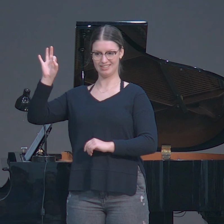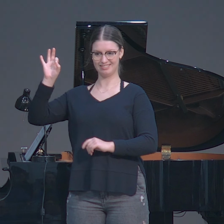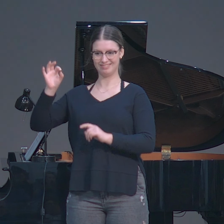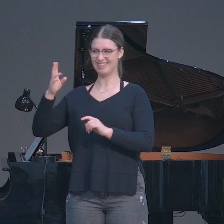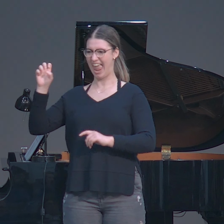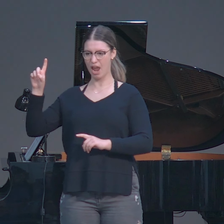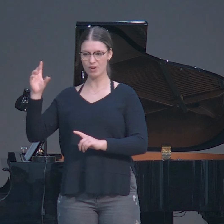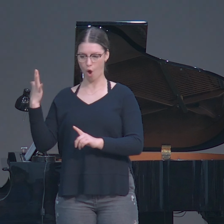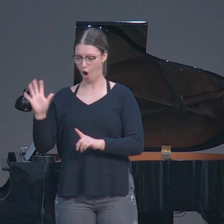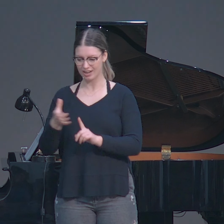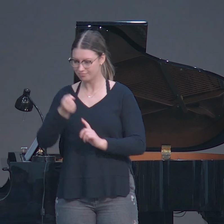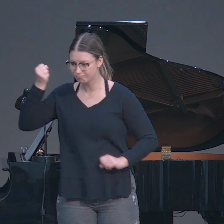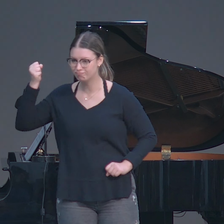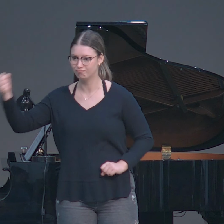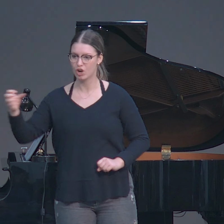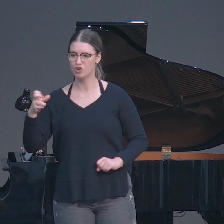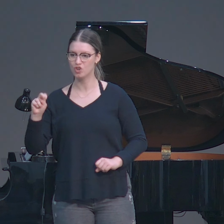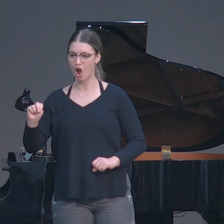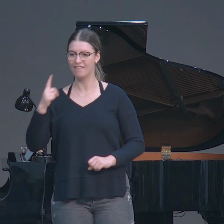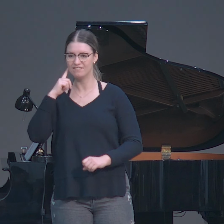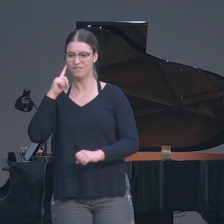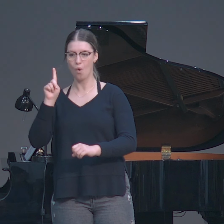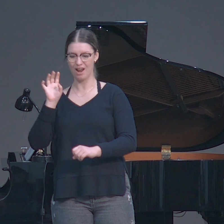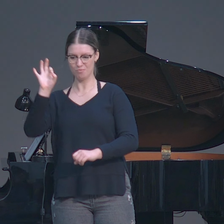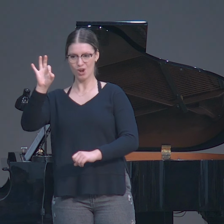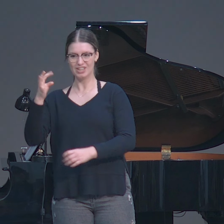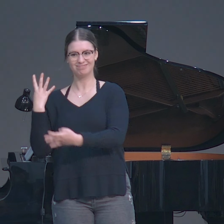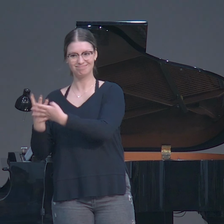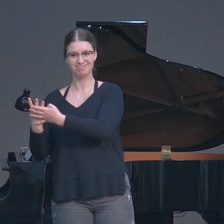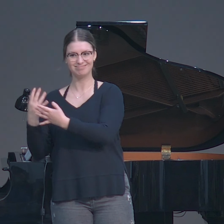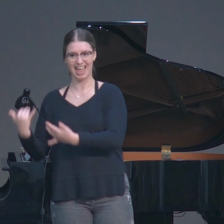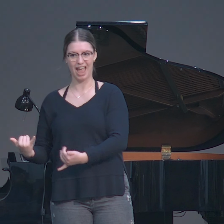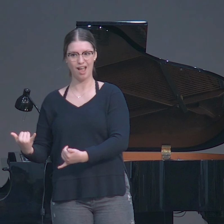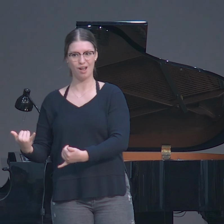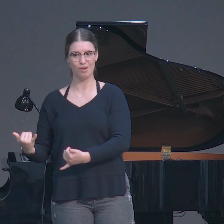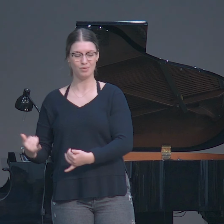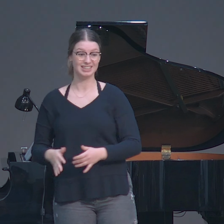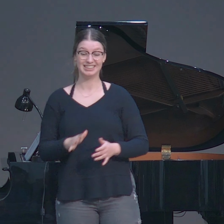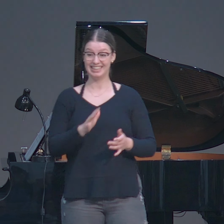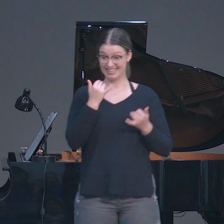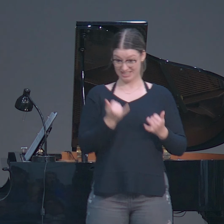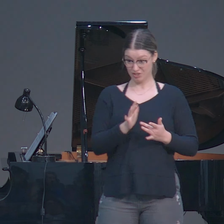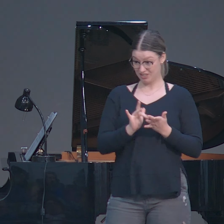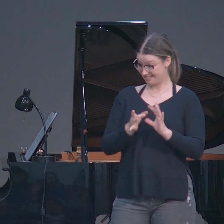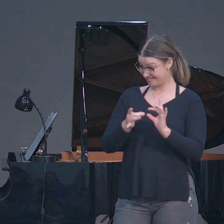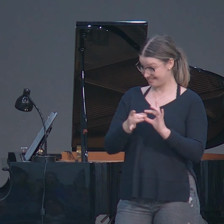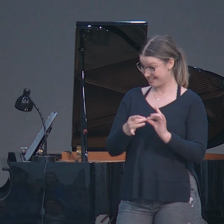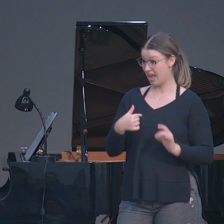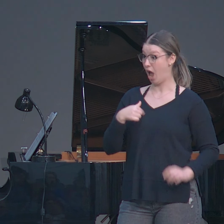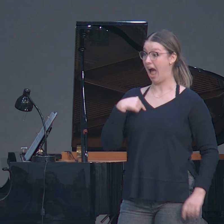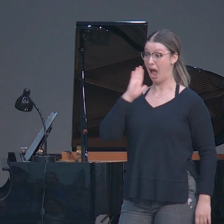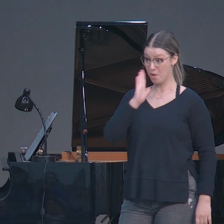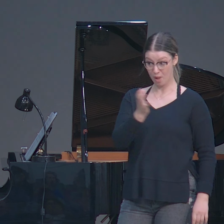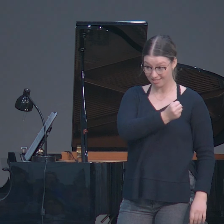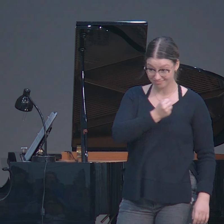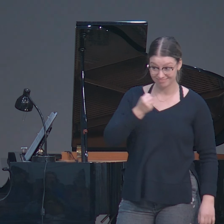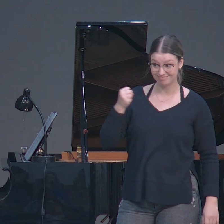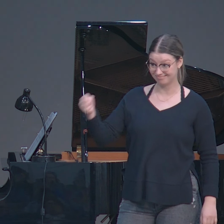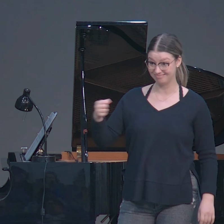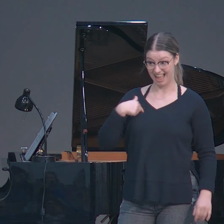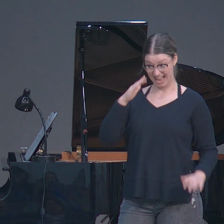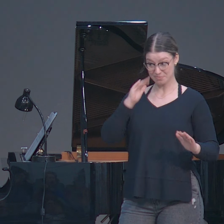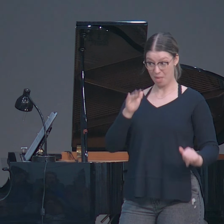He's already imprisoned. He was taken away, and Jesus says, I